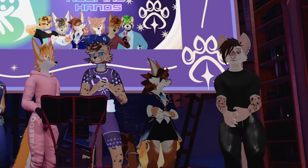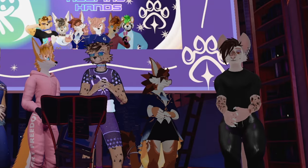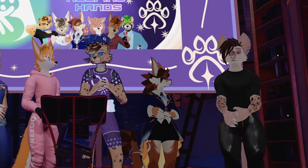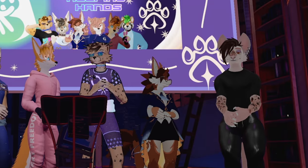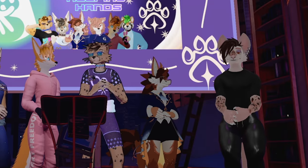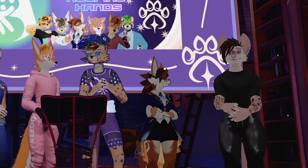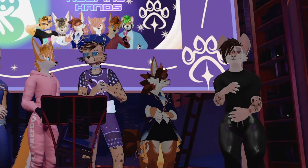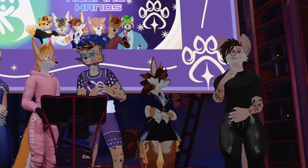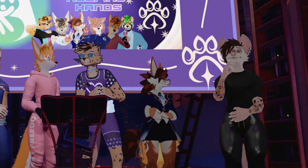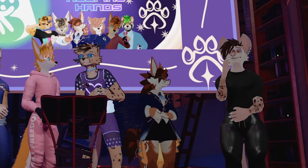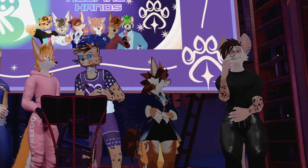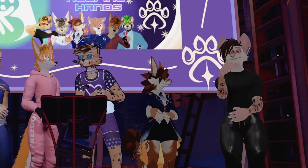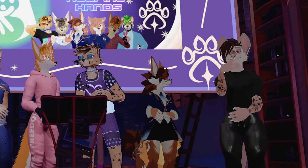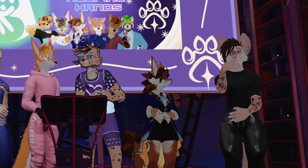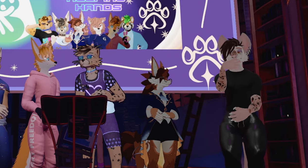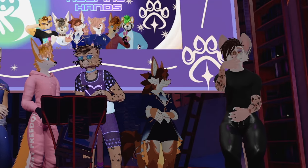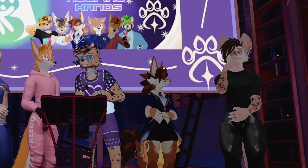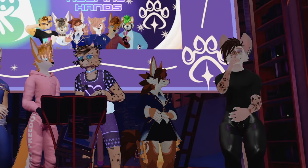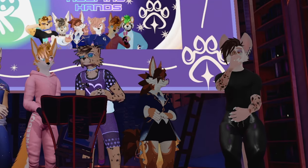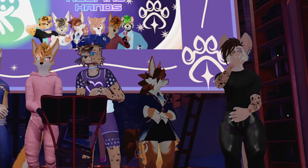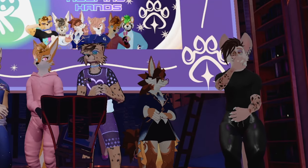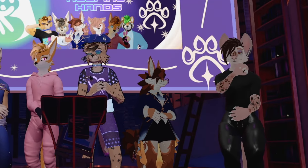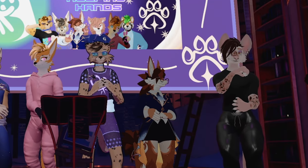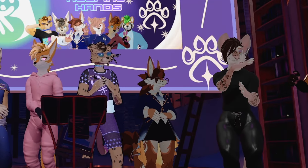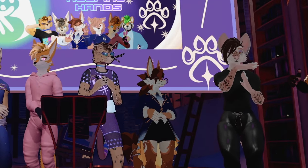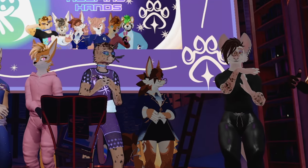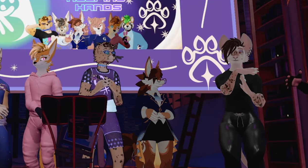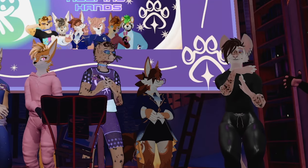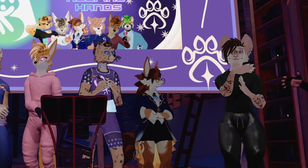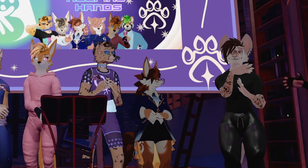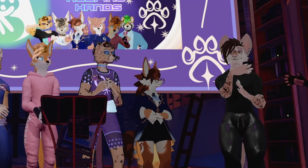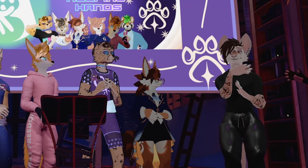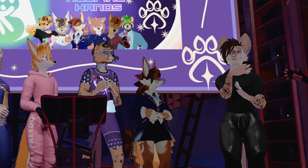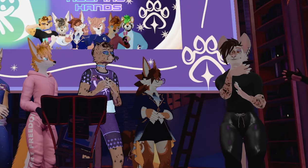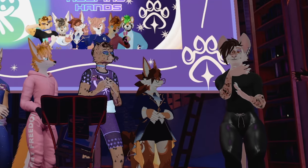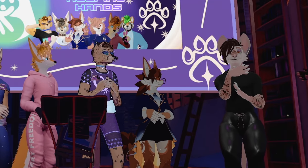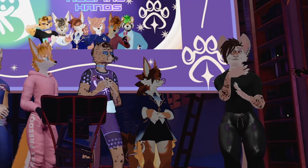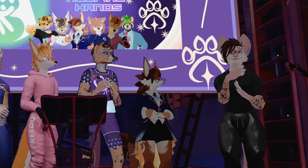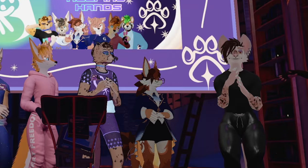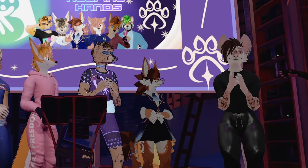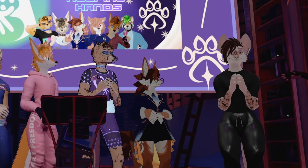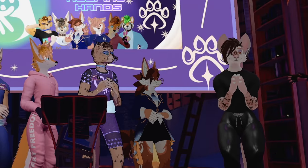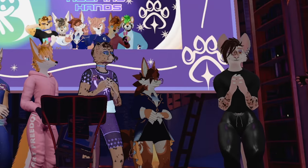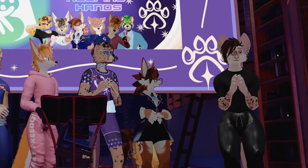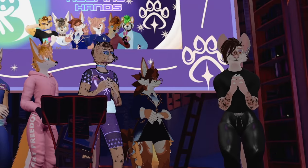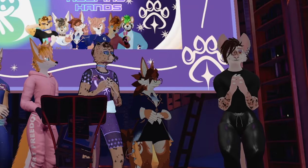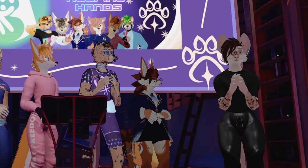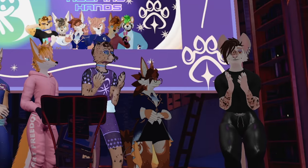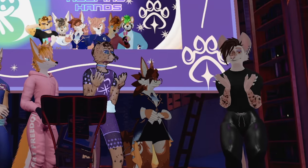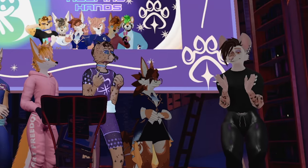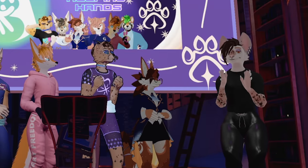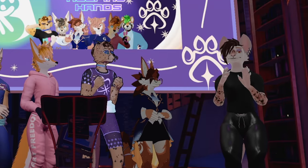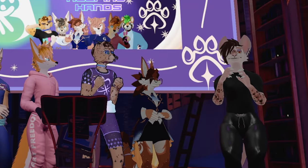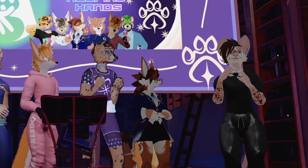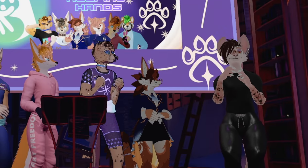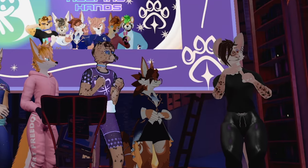Ghost and sorry, am I not even on screen? Here, I'll have Polly interpret this for me.